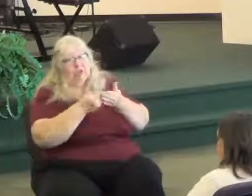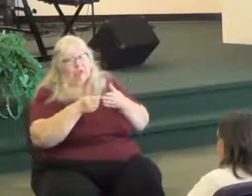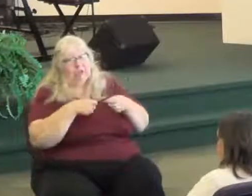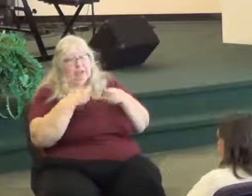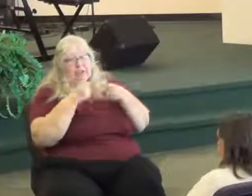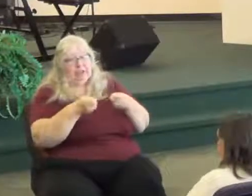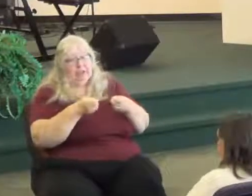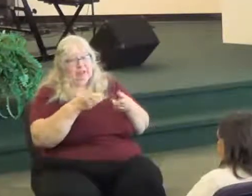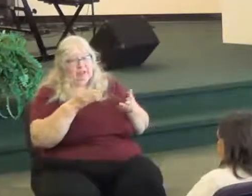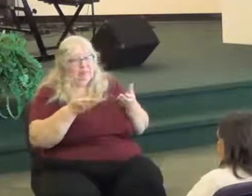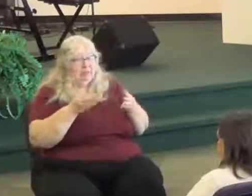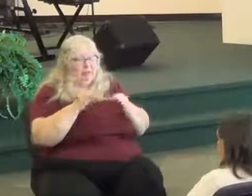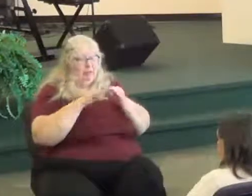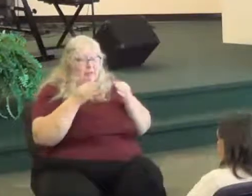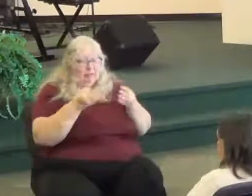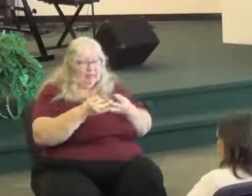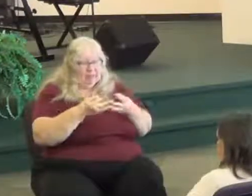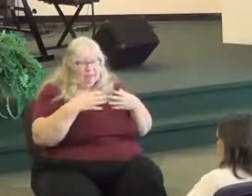Maybe it's your health.